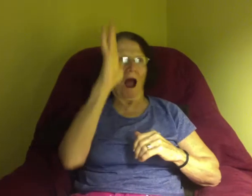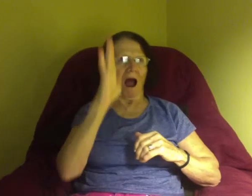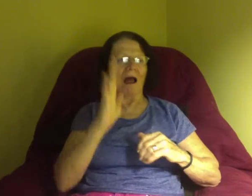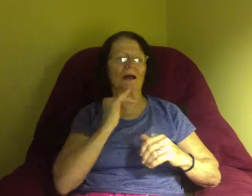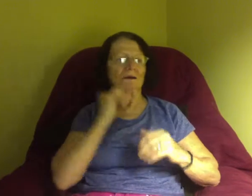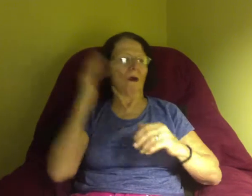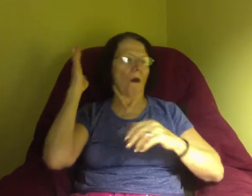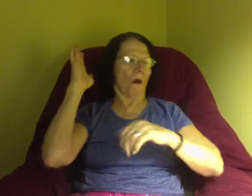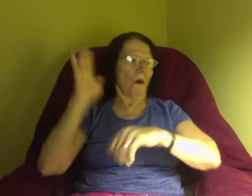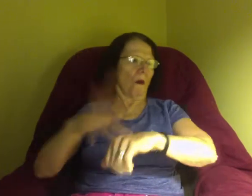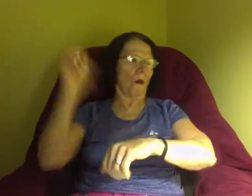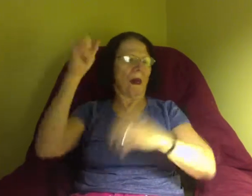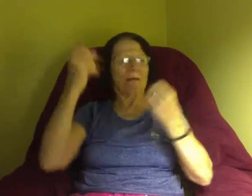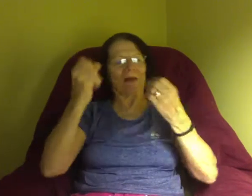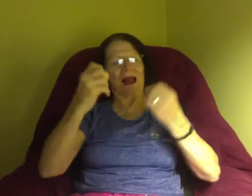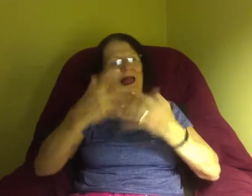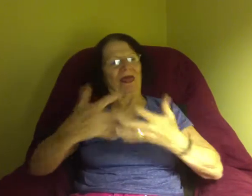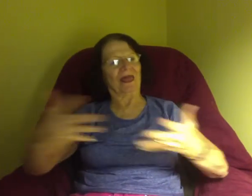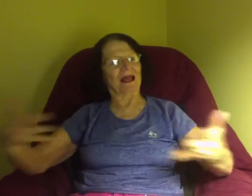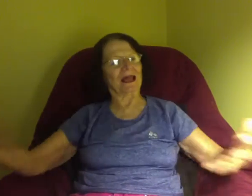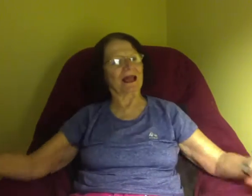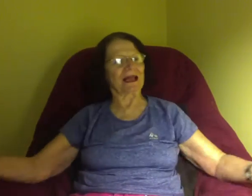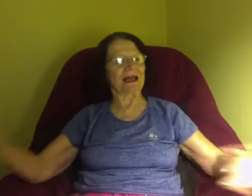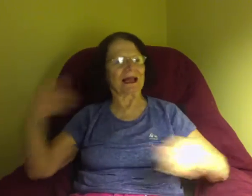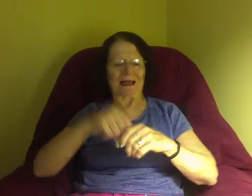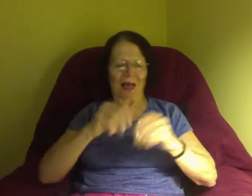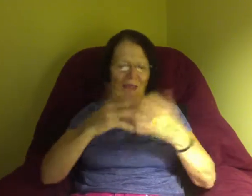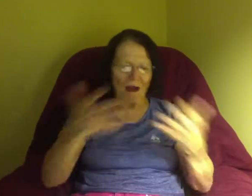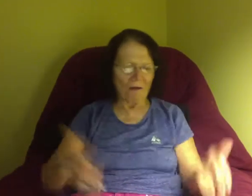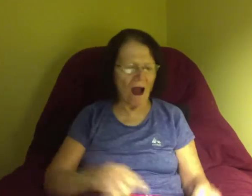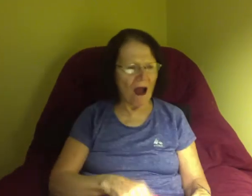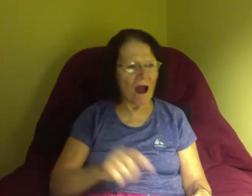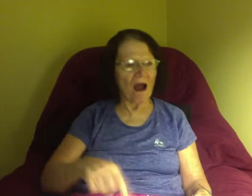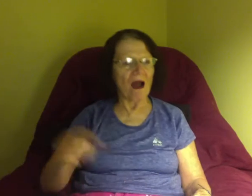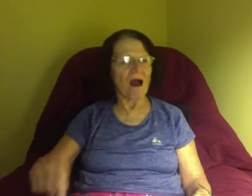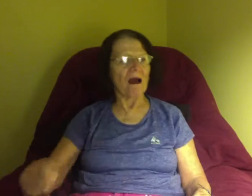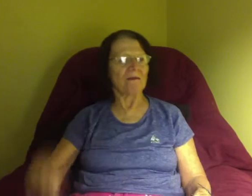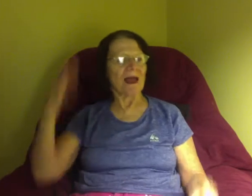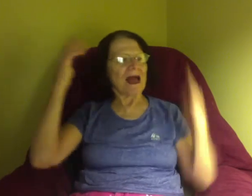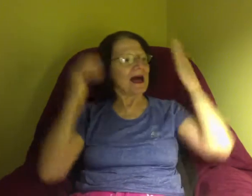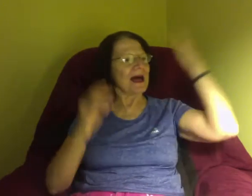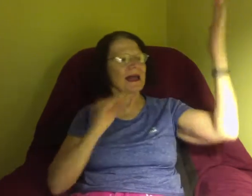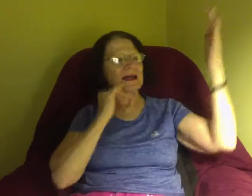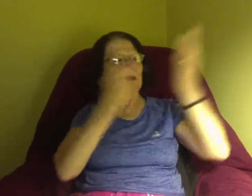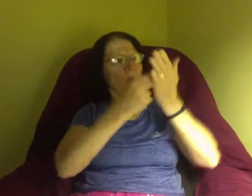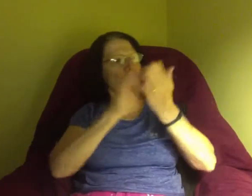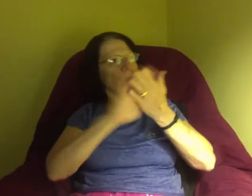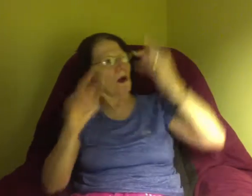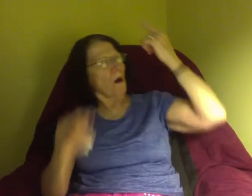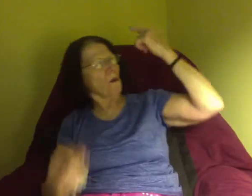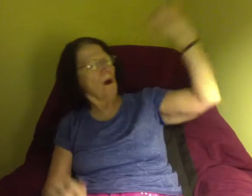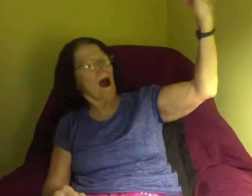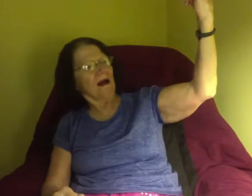Don't feel me like Because it's a great feeling to